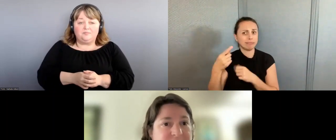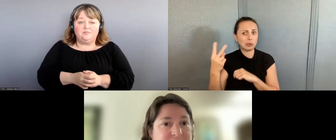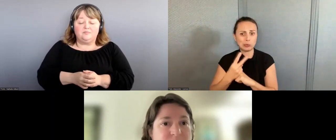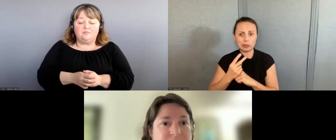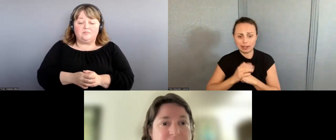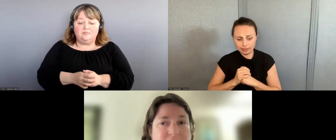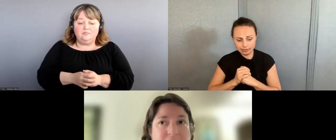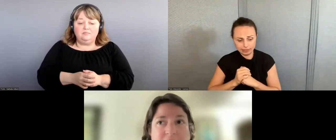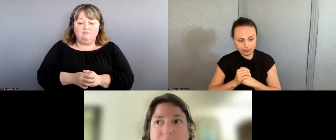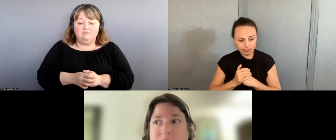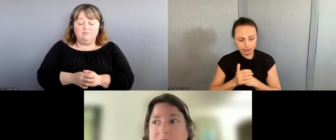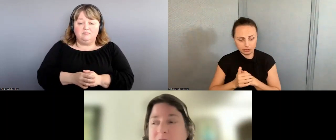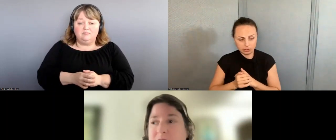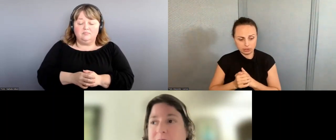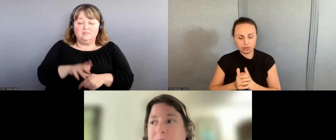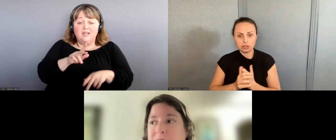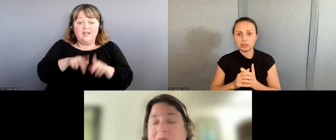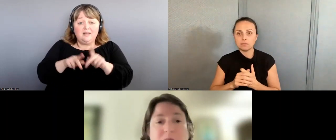and it